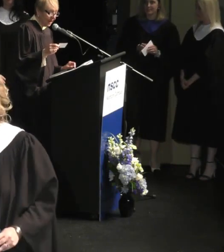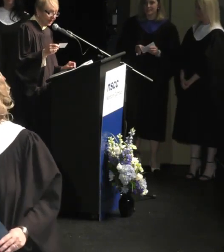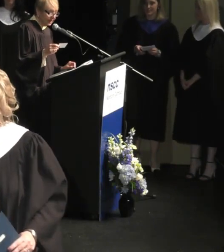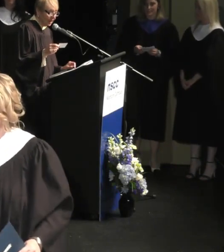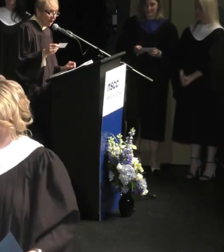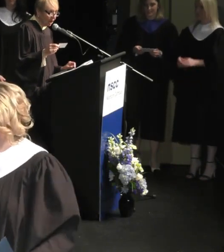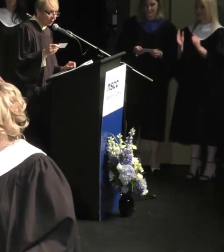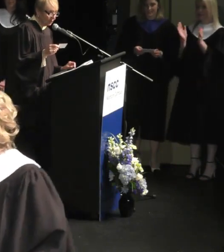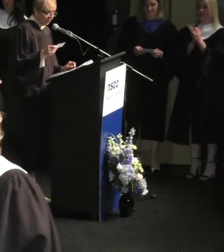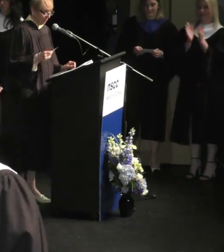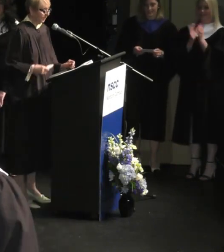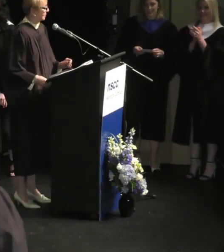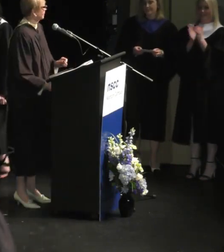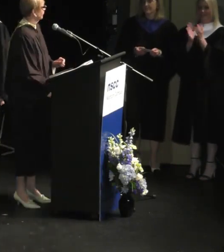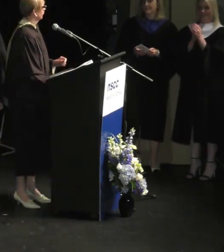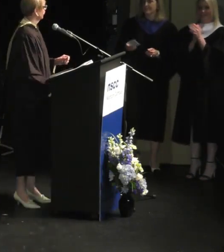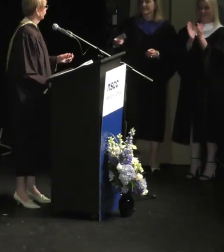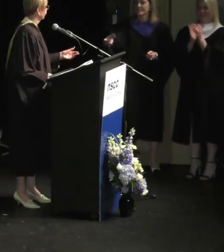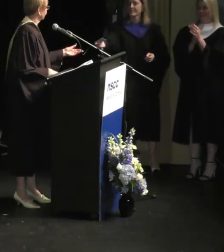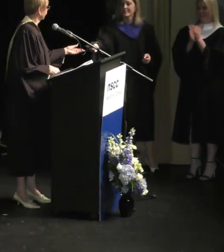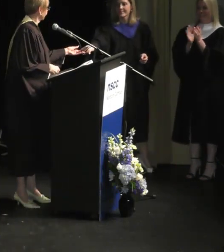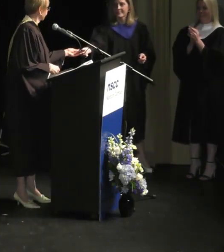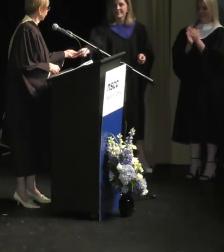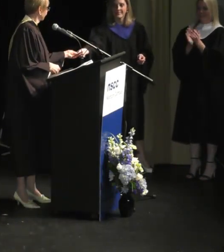Jessica Yates, honors.